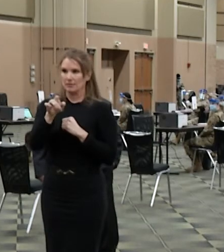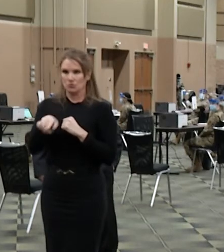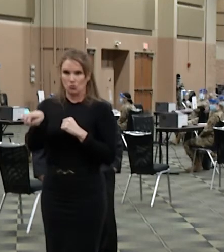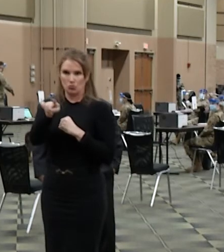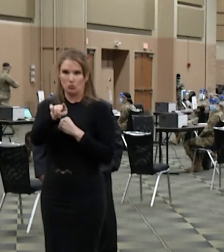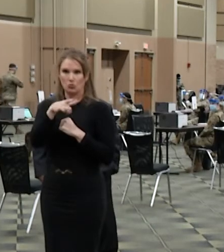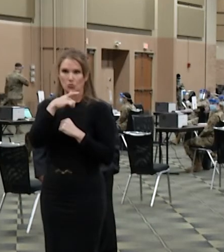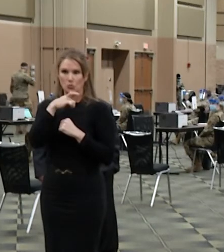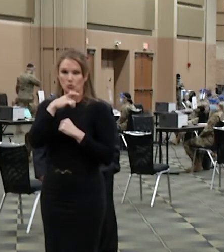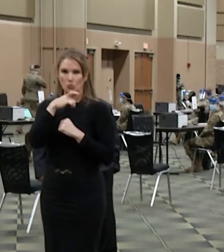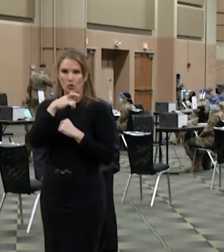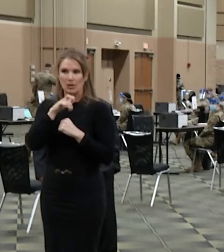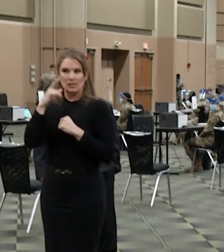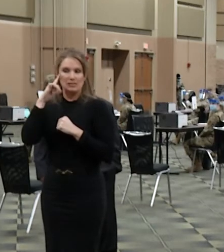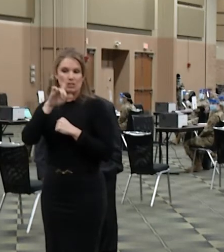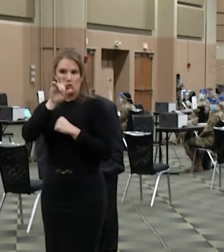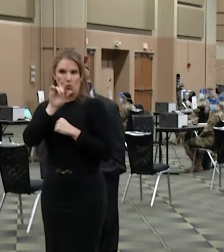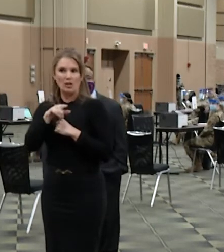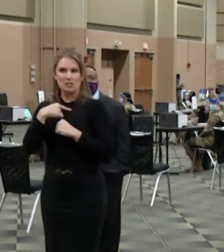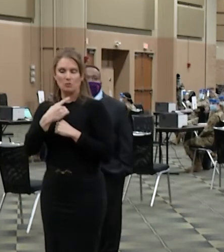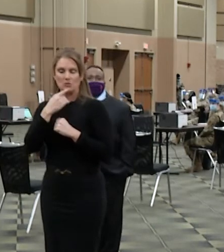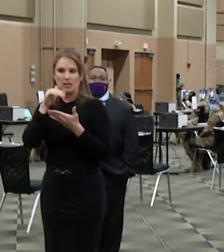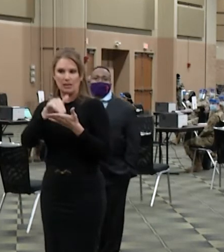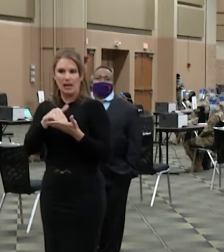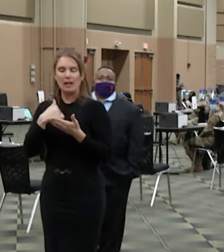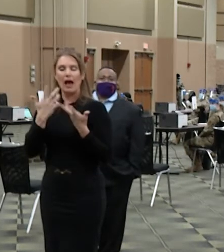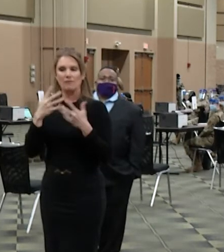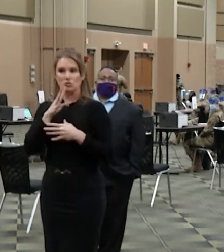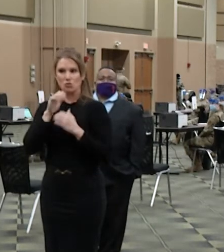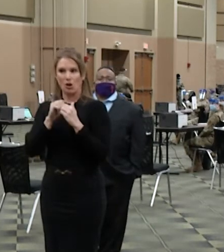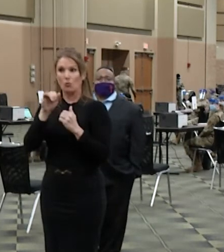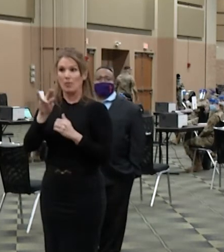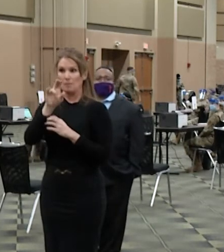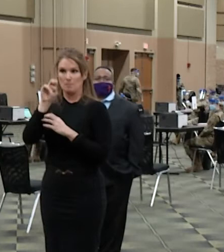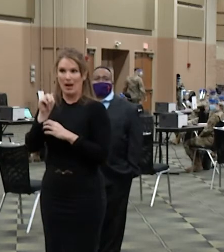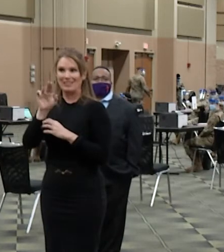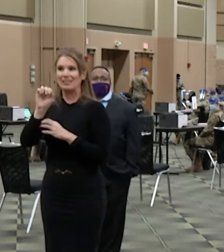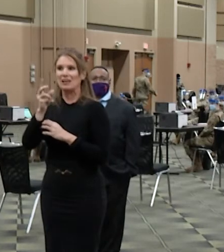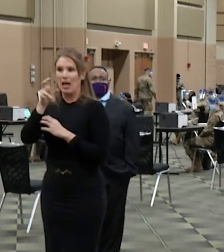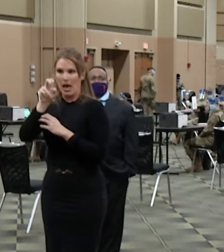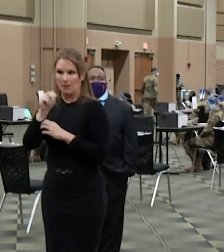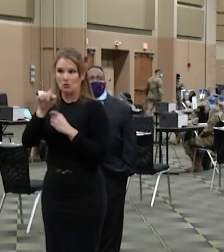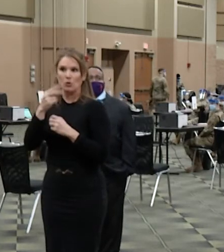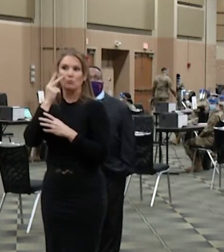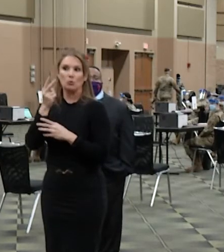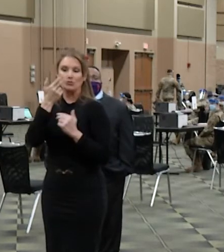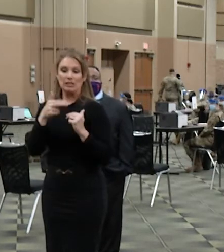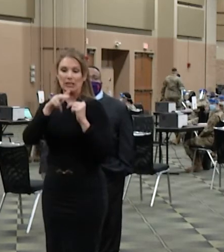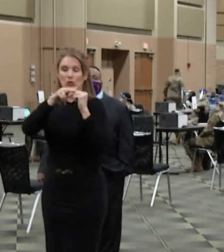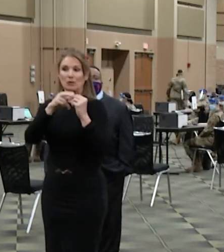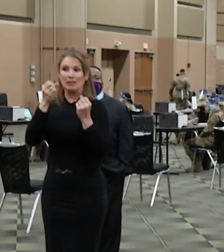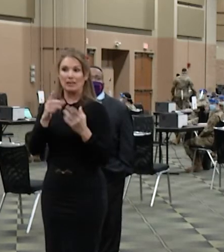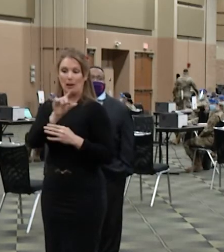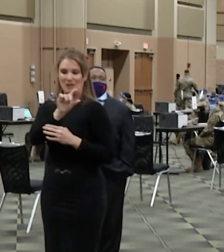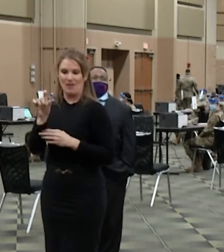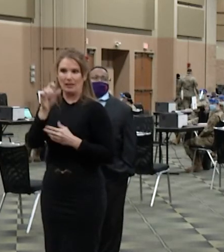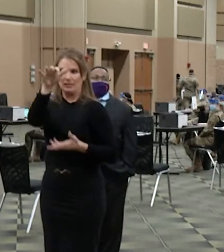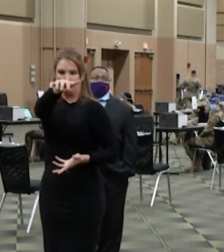who didn't hear the question, have I spoken with the Biden administration about when we might see an increase in the number of